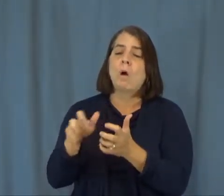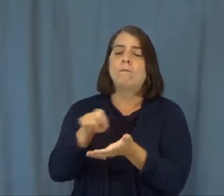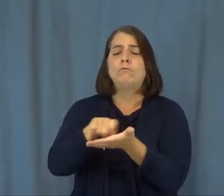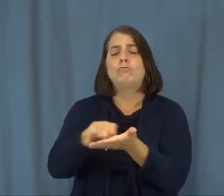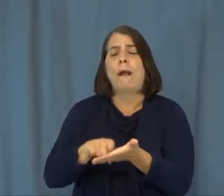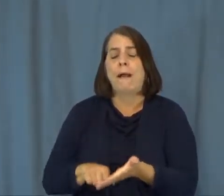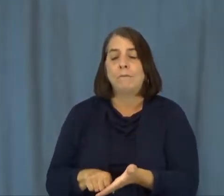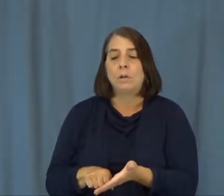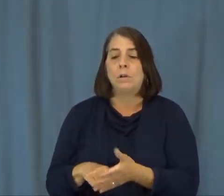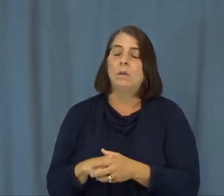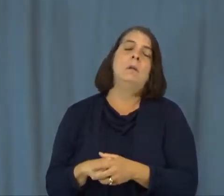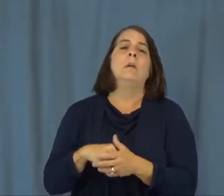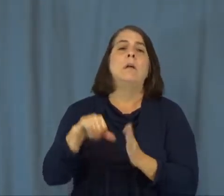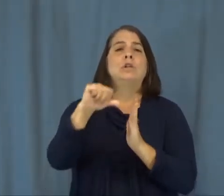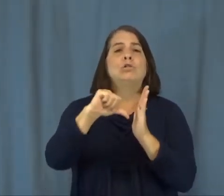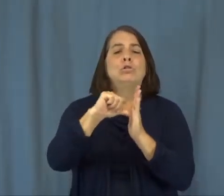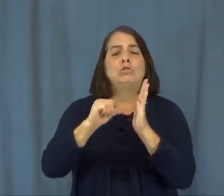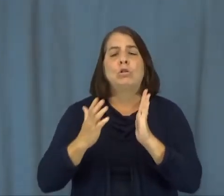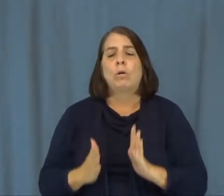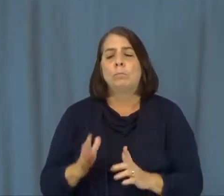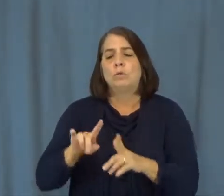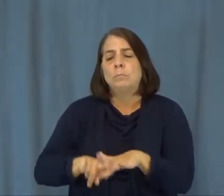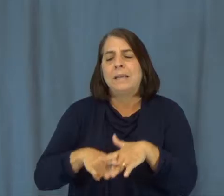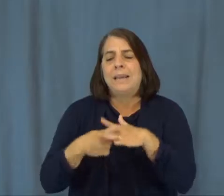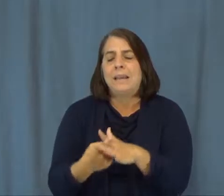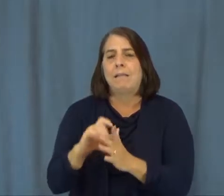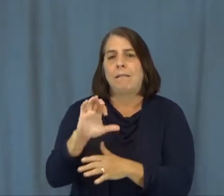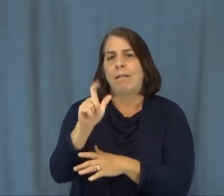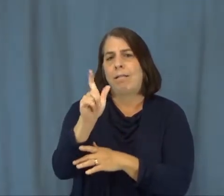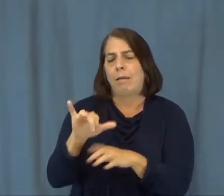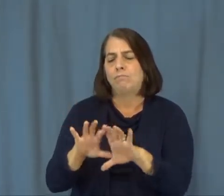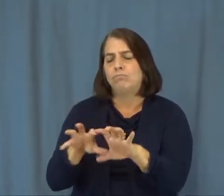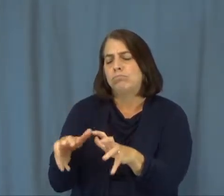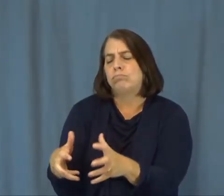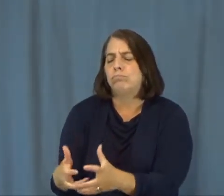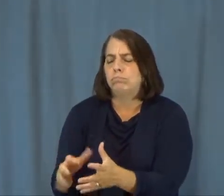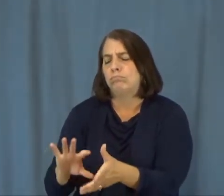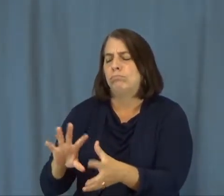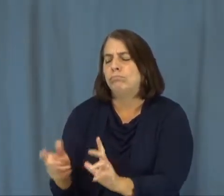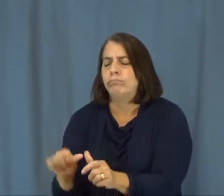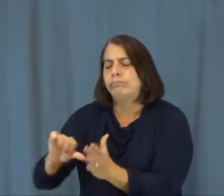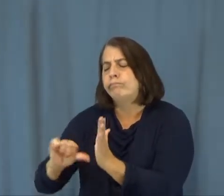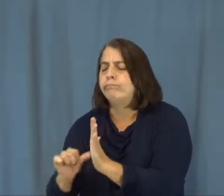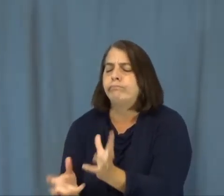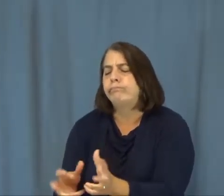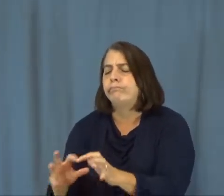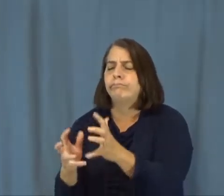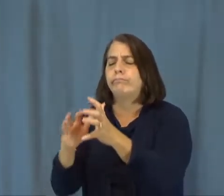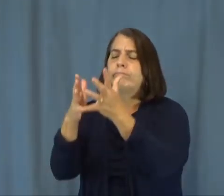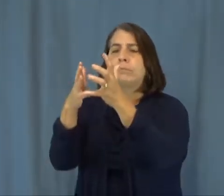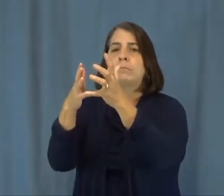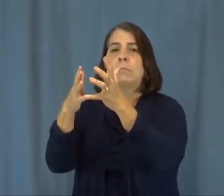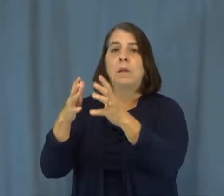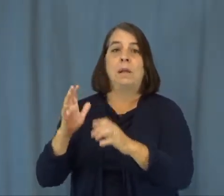lumps of clay and our father in heaven began with creating us